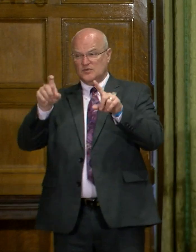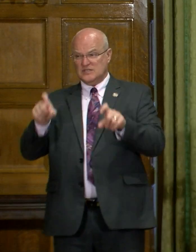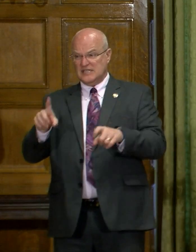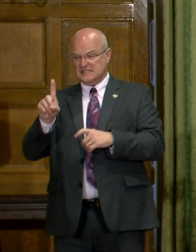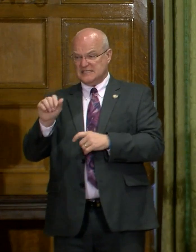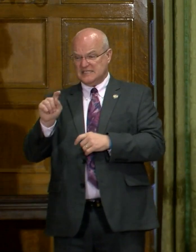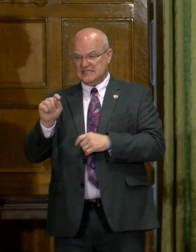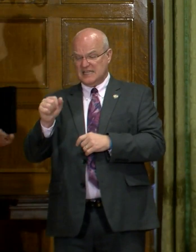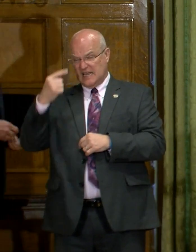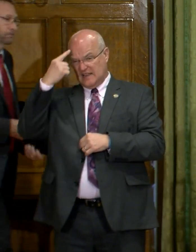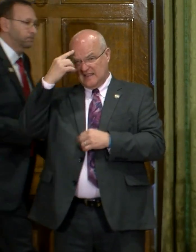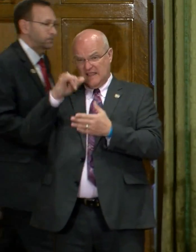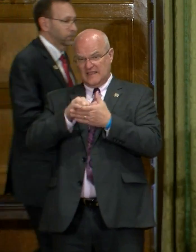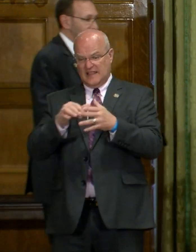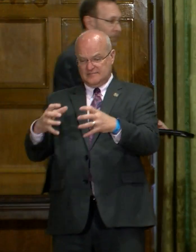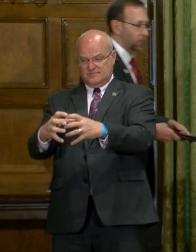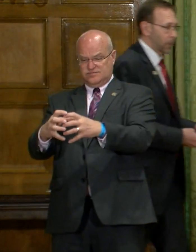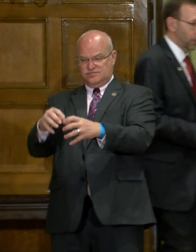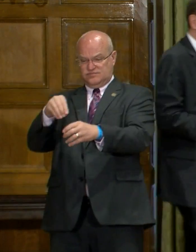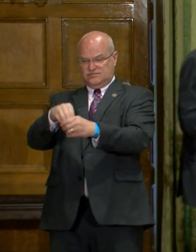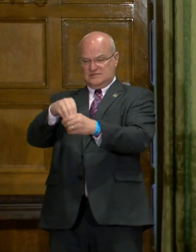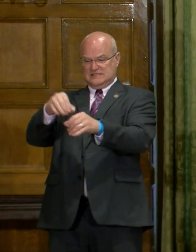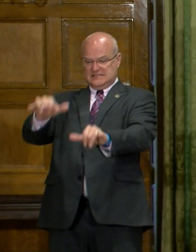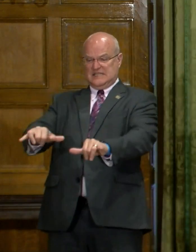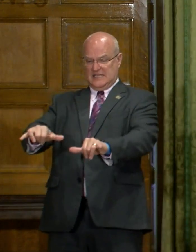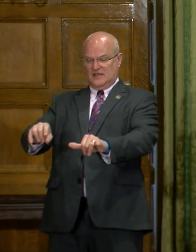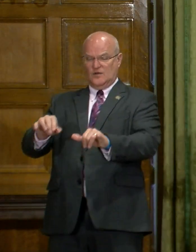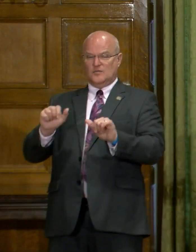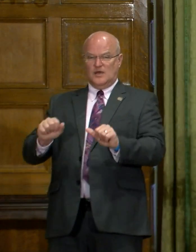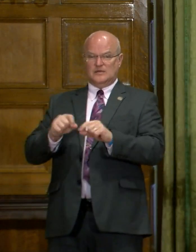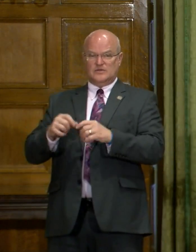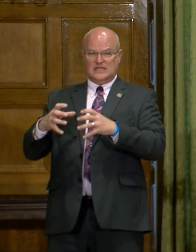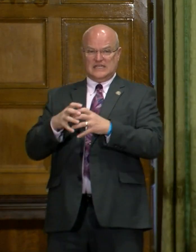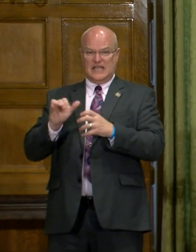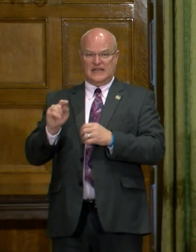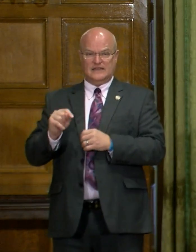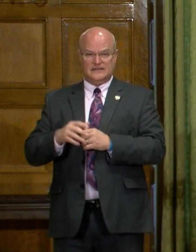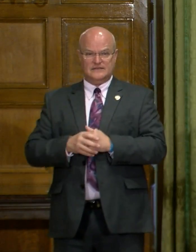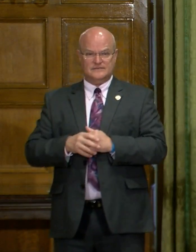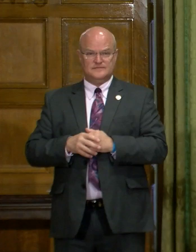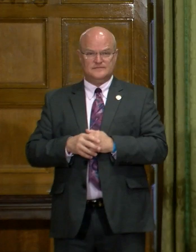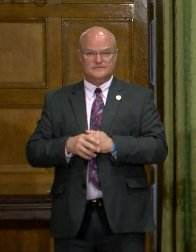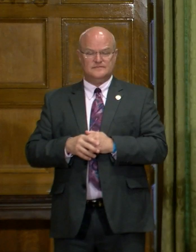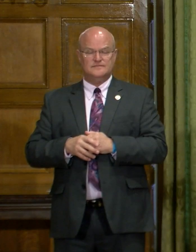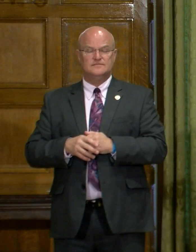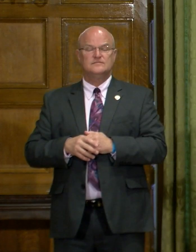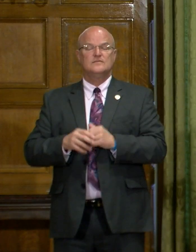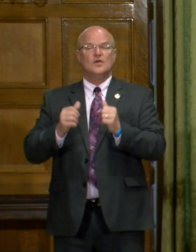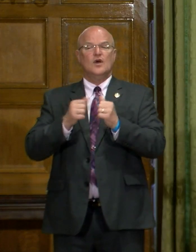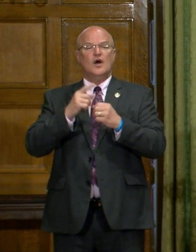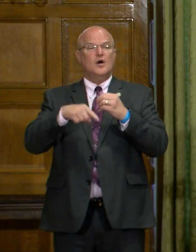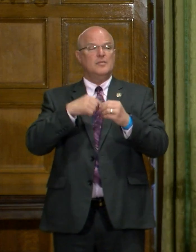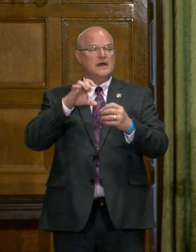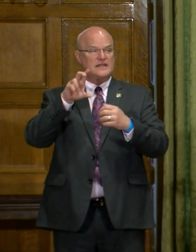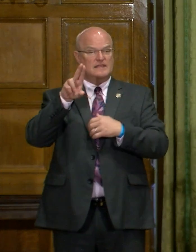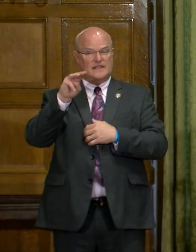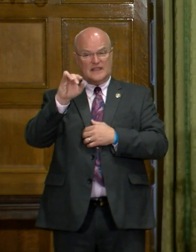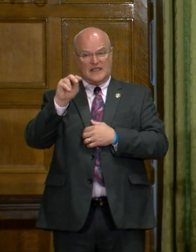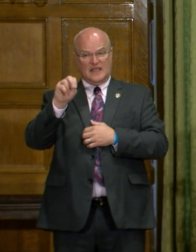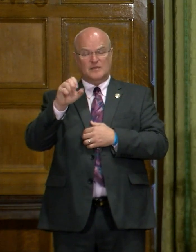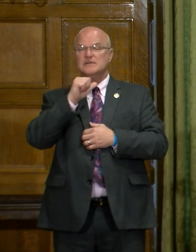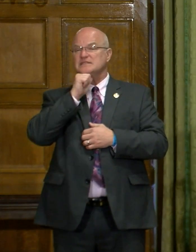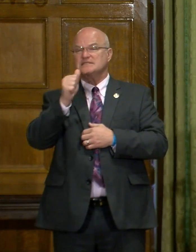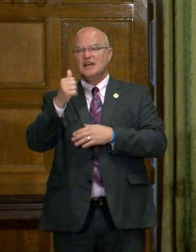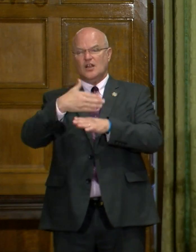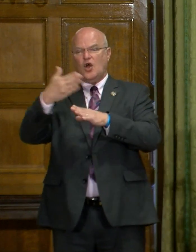testing data to think that it is contained, or that it's possible to contain there? Well, with regard to the Cummins unit, it's not